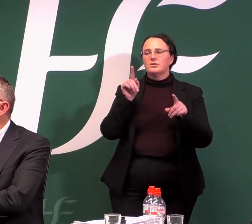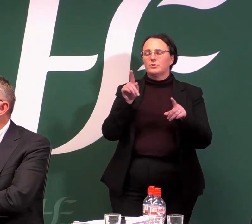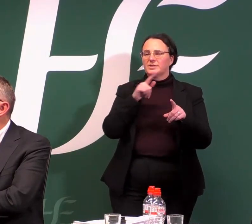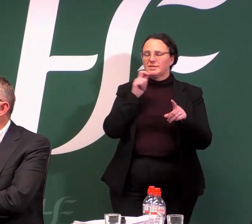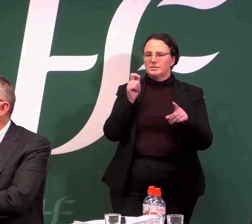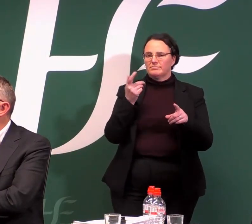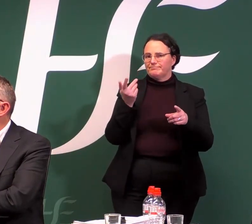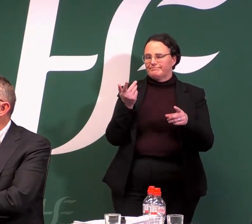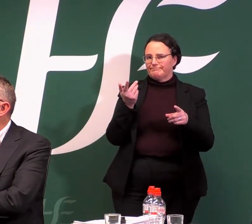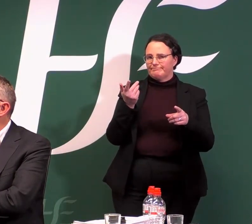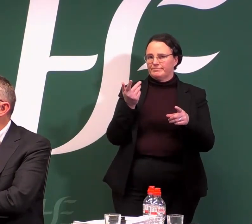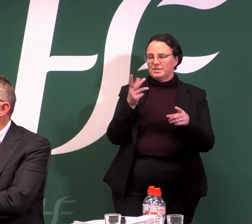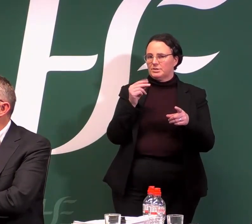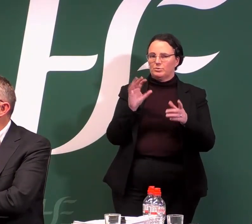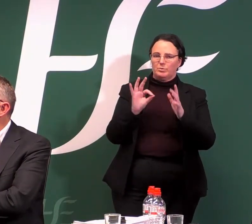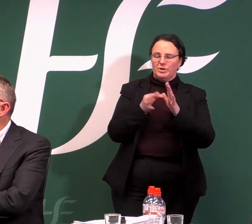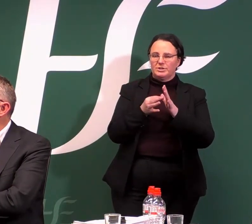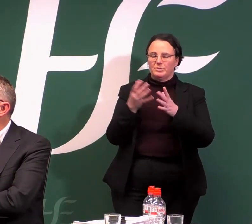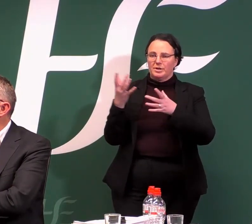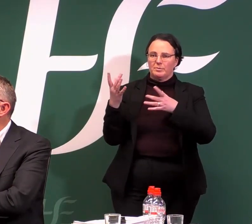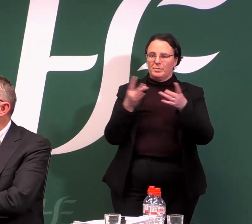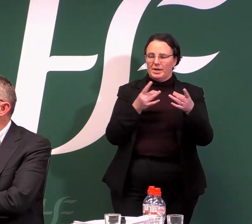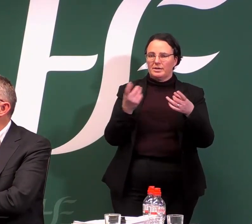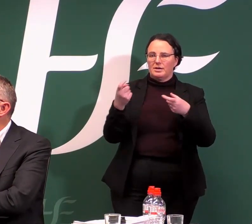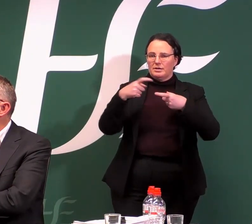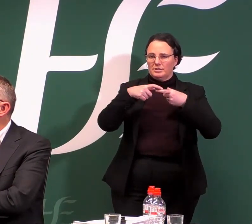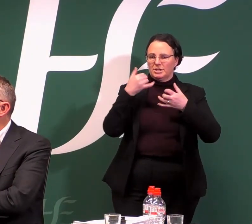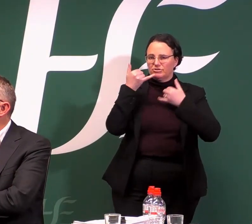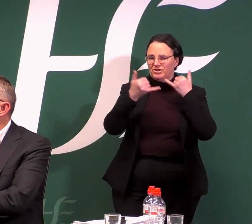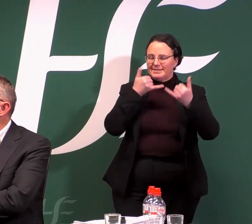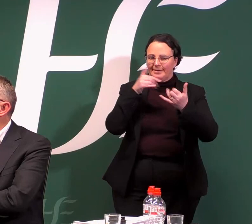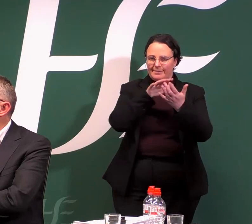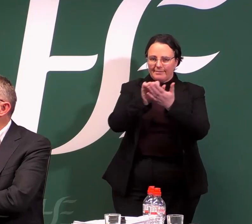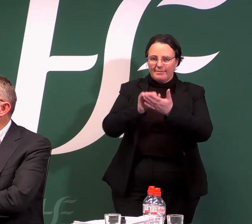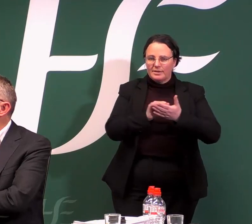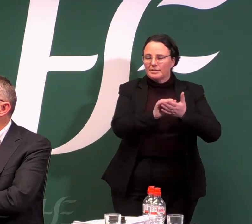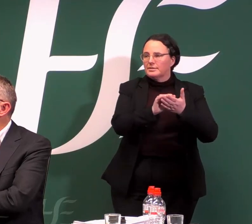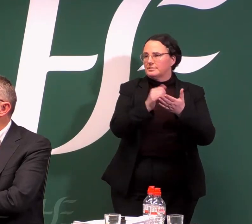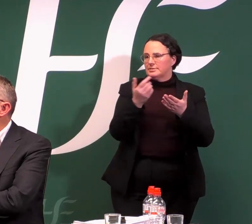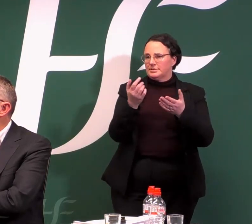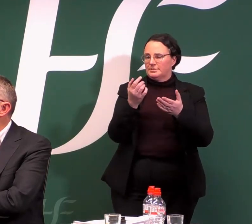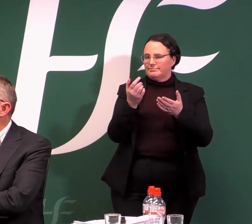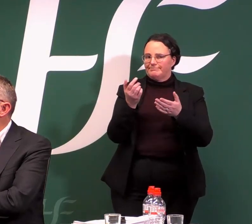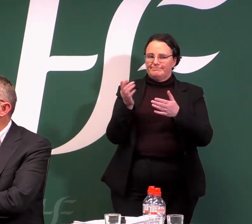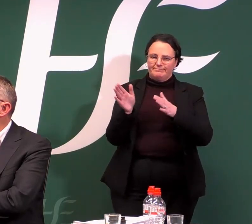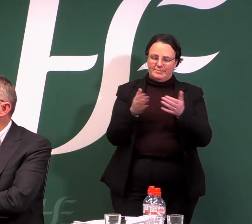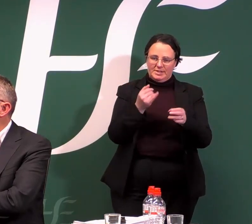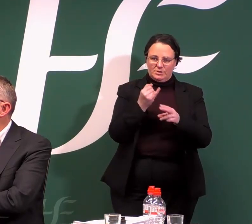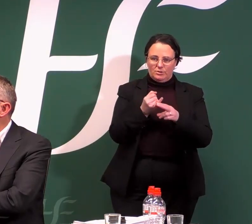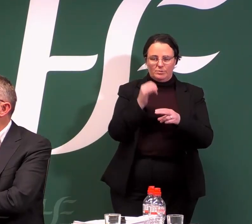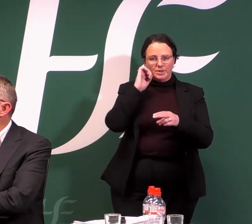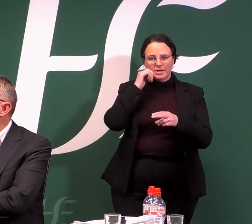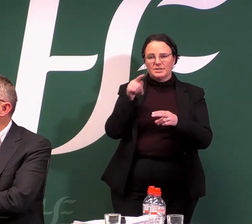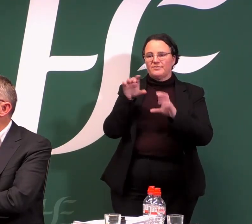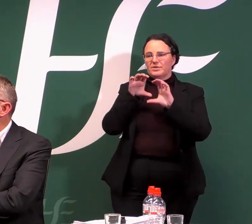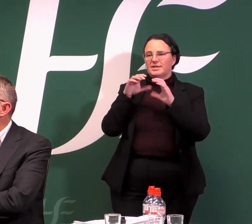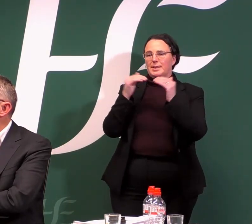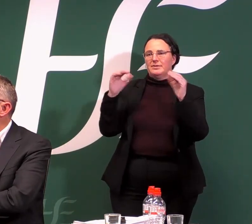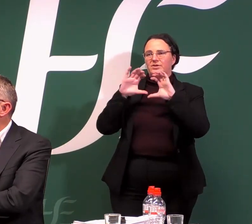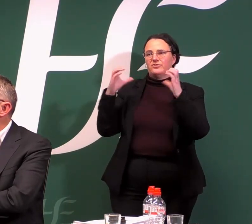not really a point in terms of reintroducing contact tracing because of the levels of community